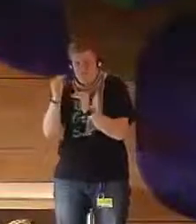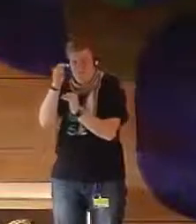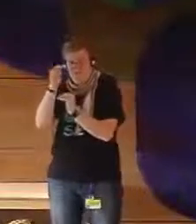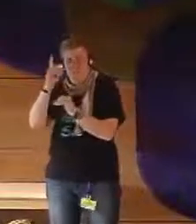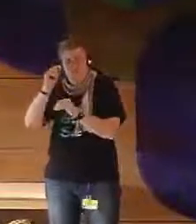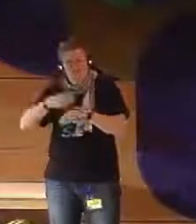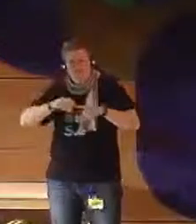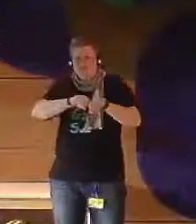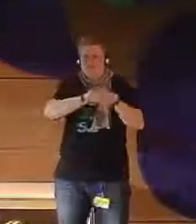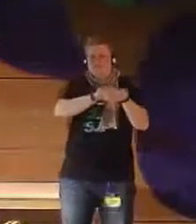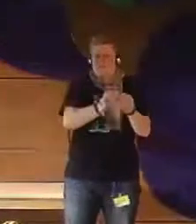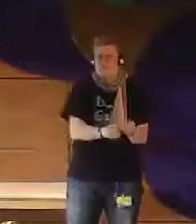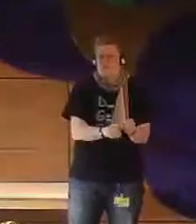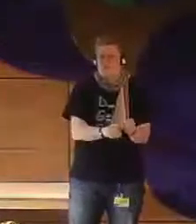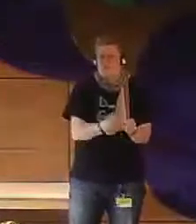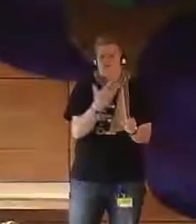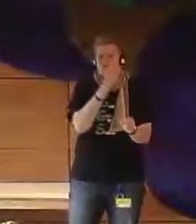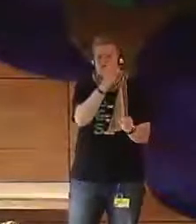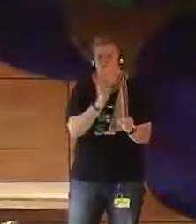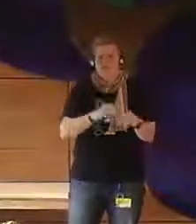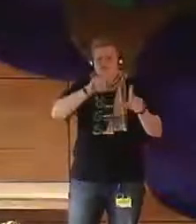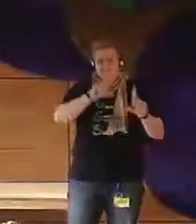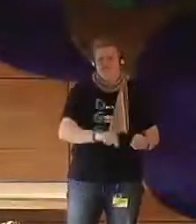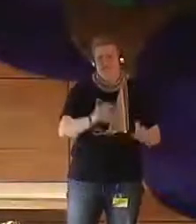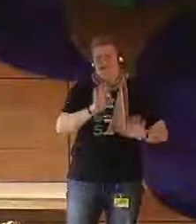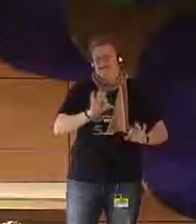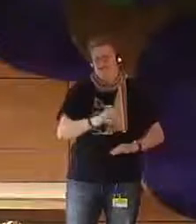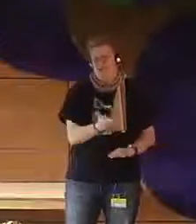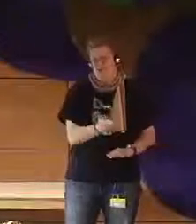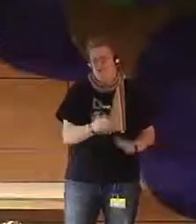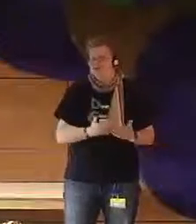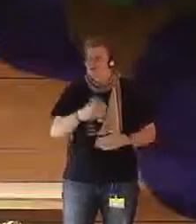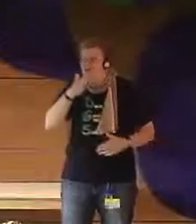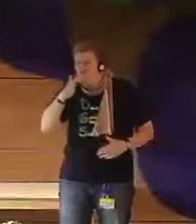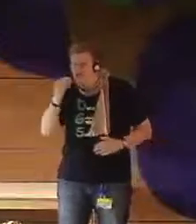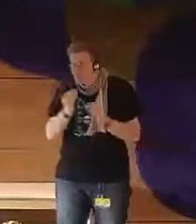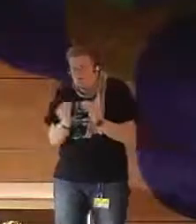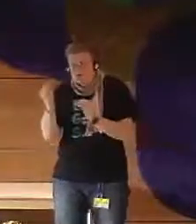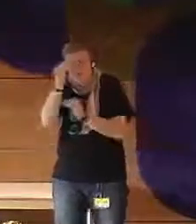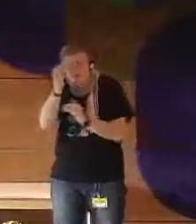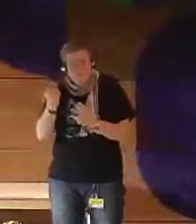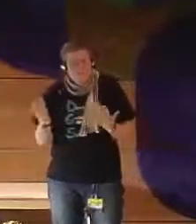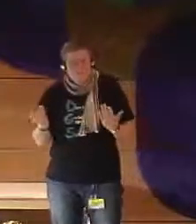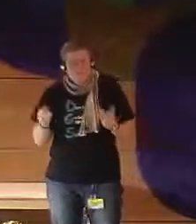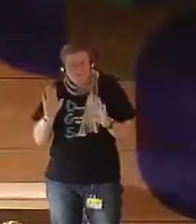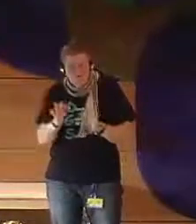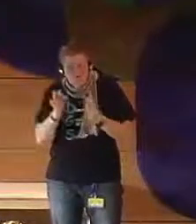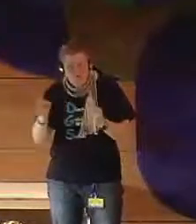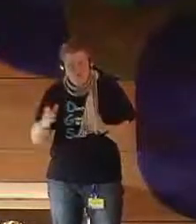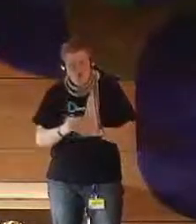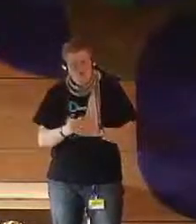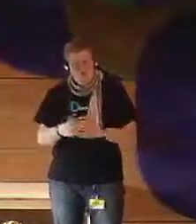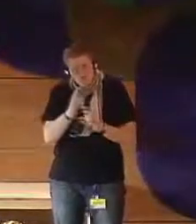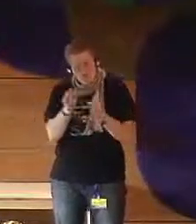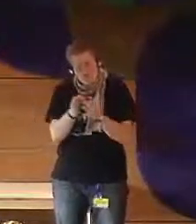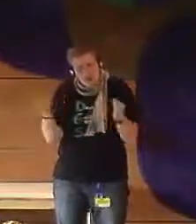don't need an enormous amount of increase to reduce your fracture risk. And conversely, you don't need a big reduction in how